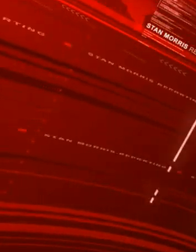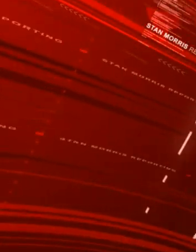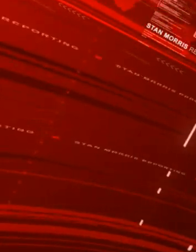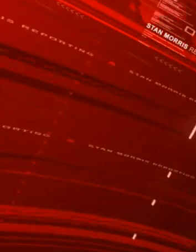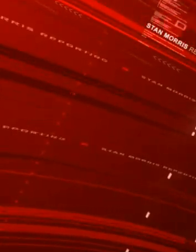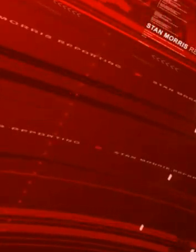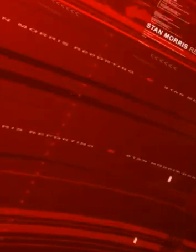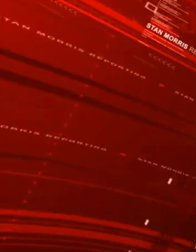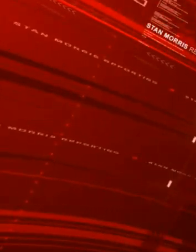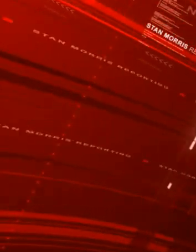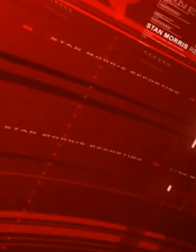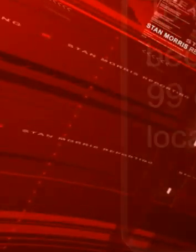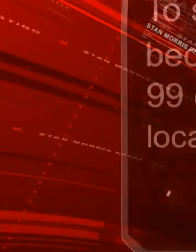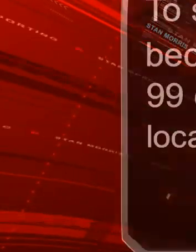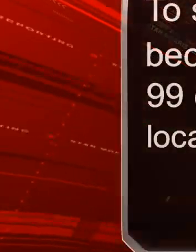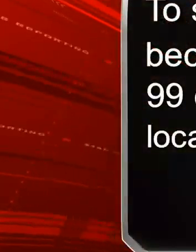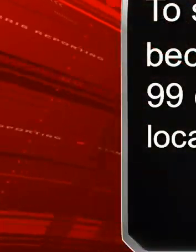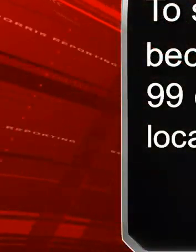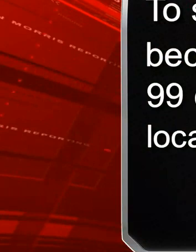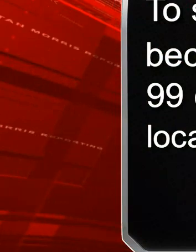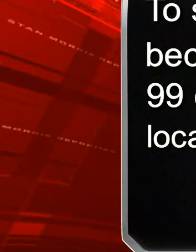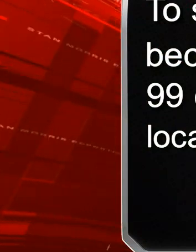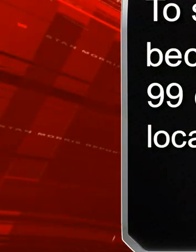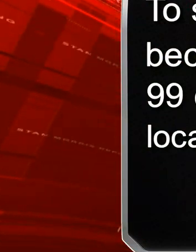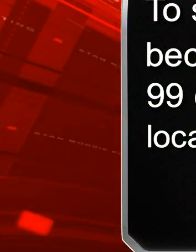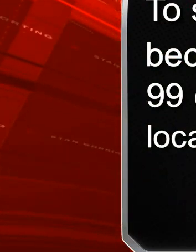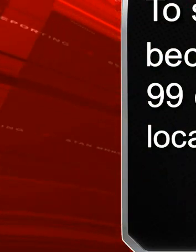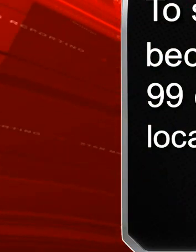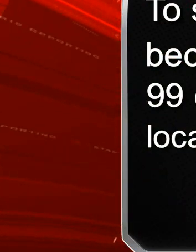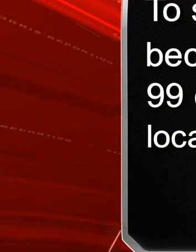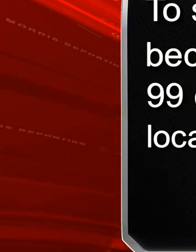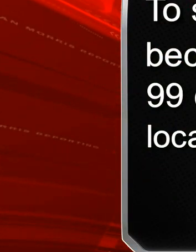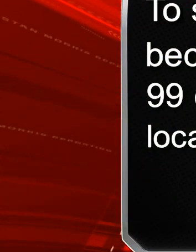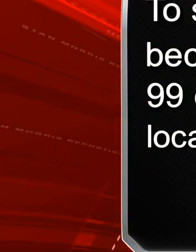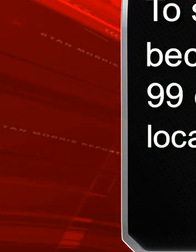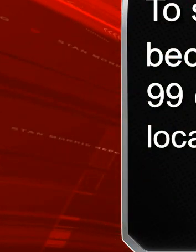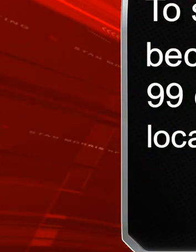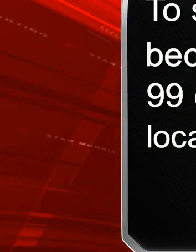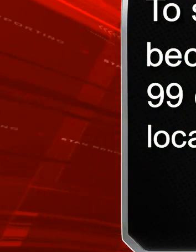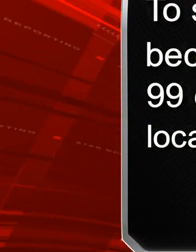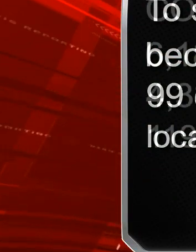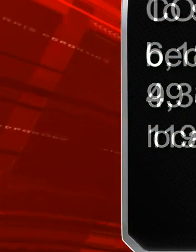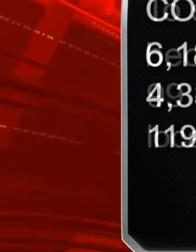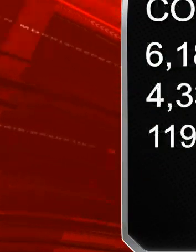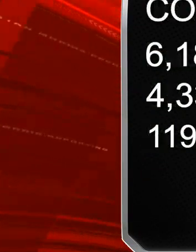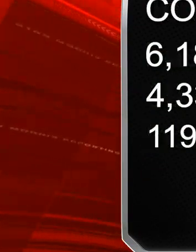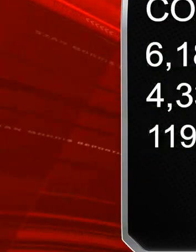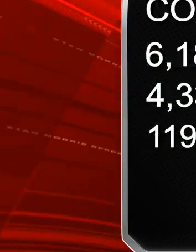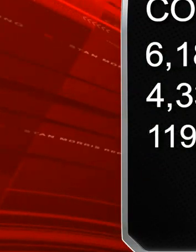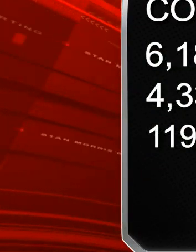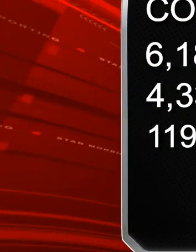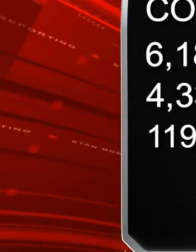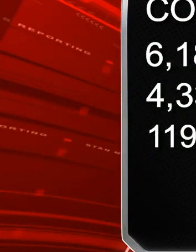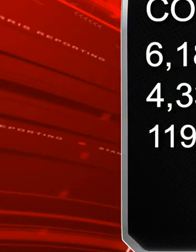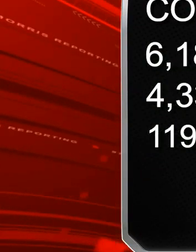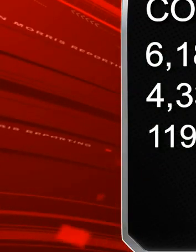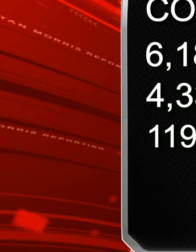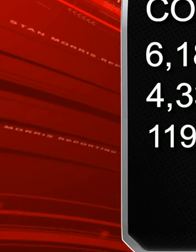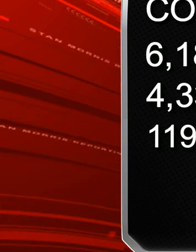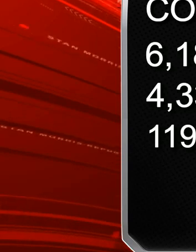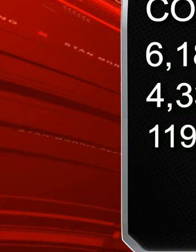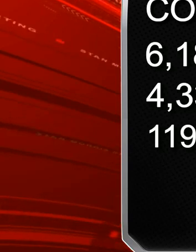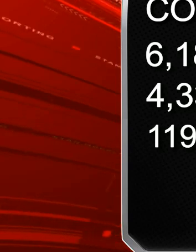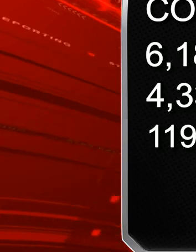the numbers going into the press conference because they look a little bit like this. And yes, if you become a supporter, you can actually see more